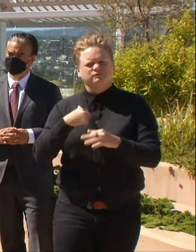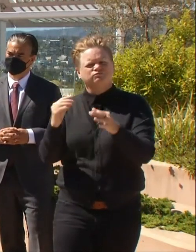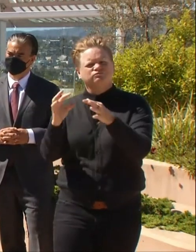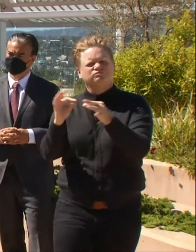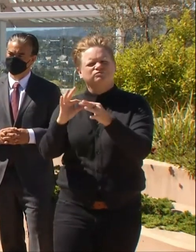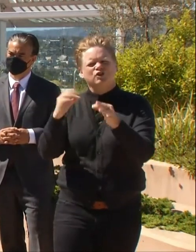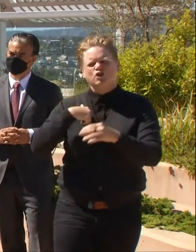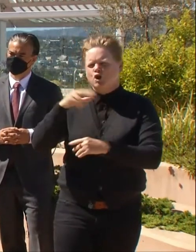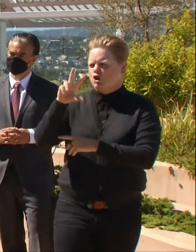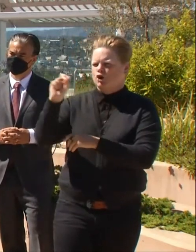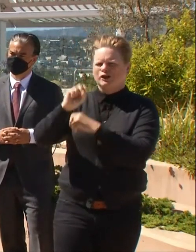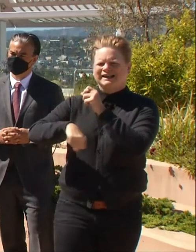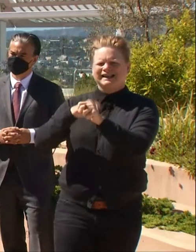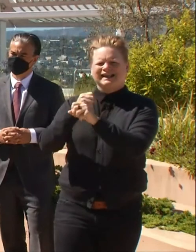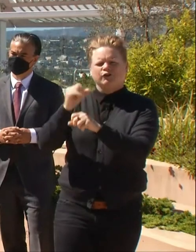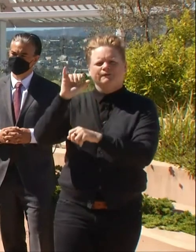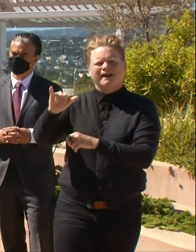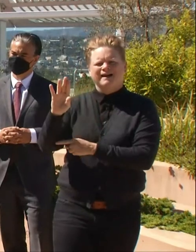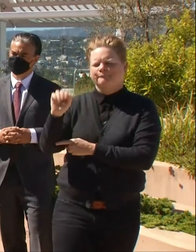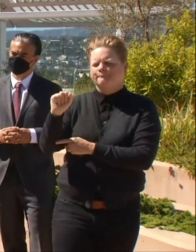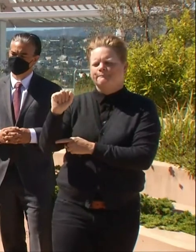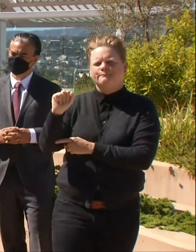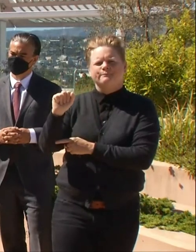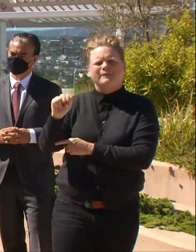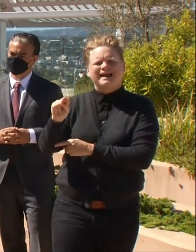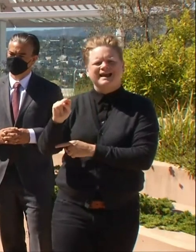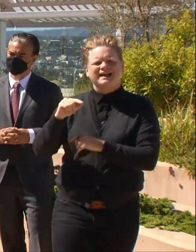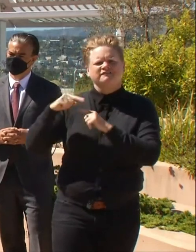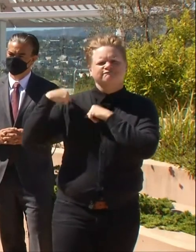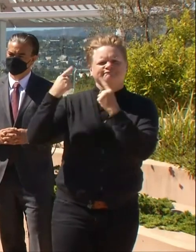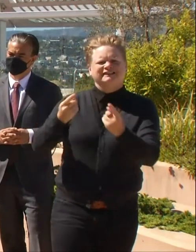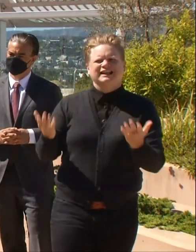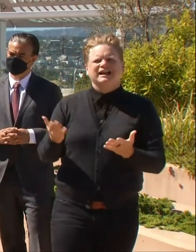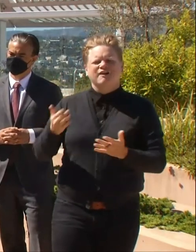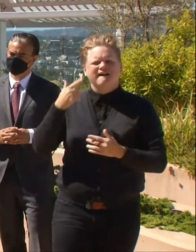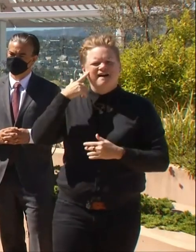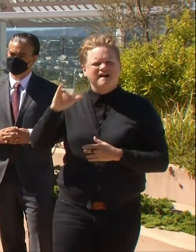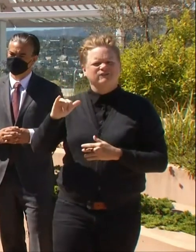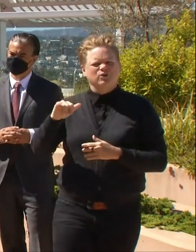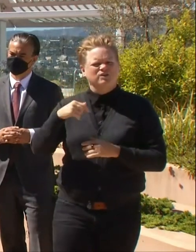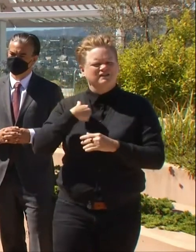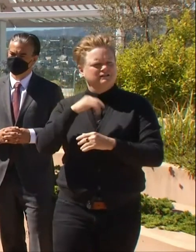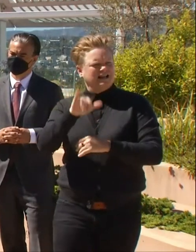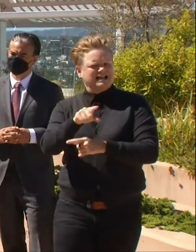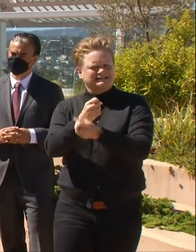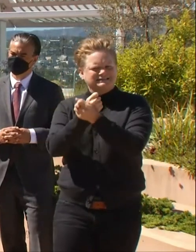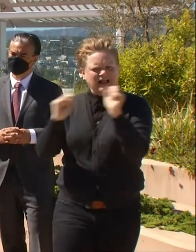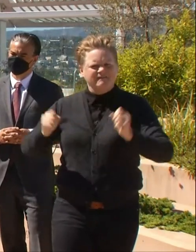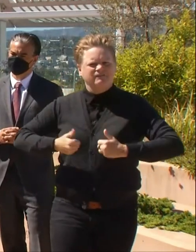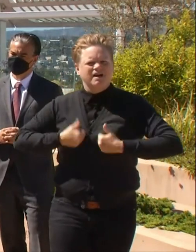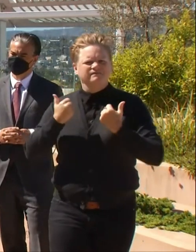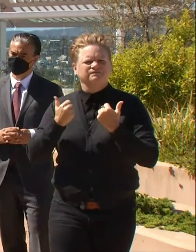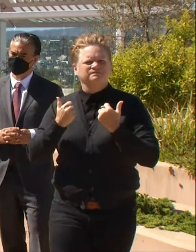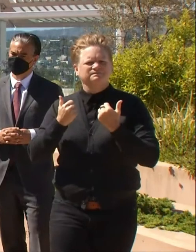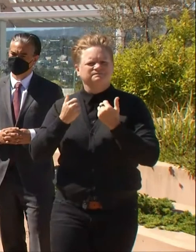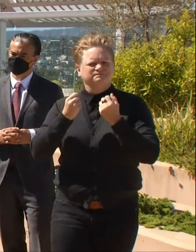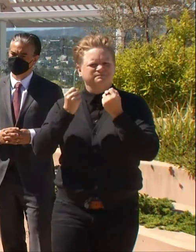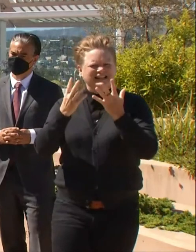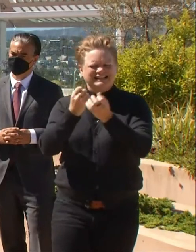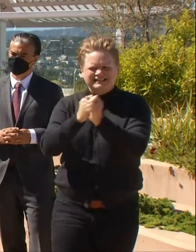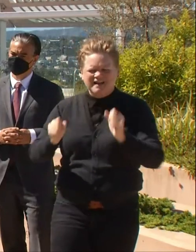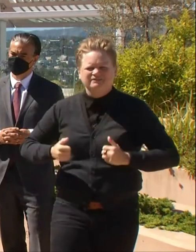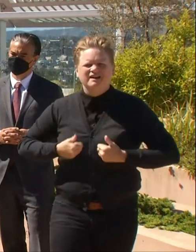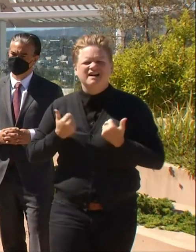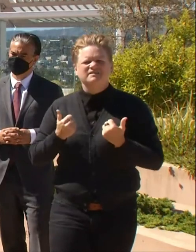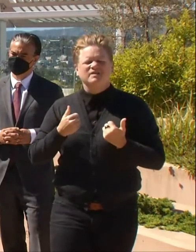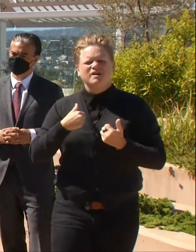in California. Ban in many ways saved lives in the state of California due to restriction on these weapons. Let me just say this, and I'm going to say this a